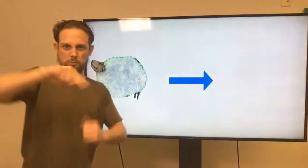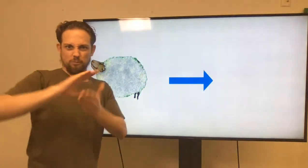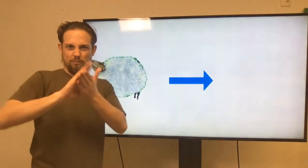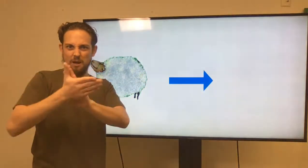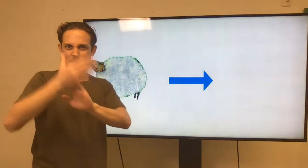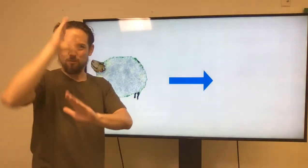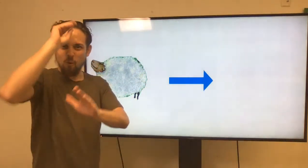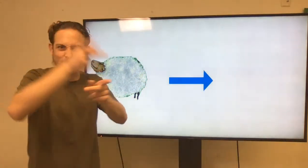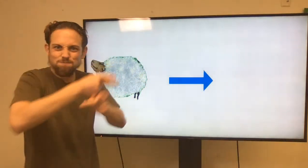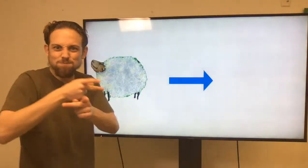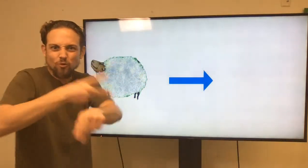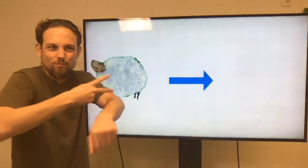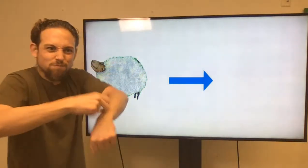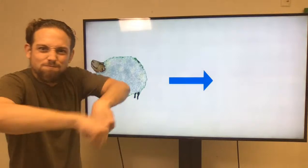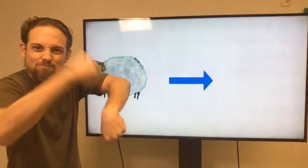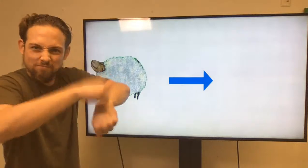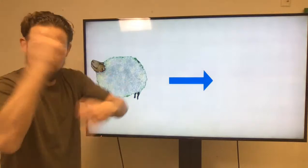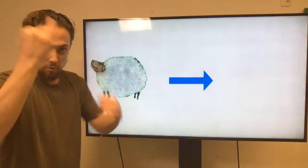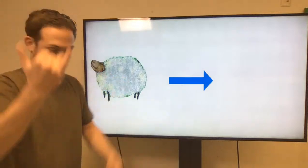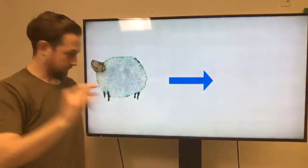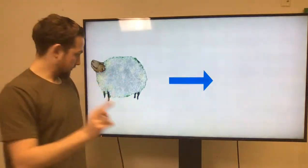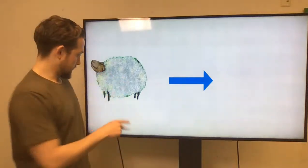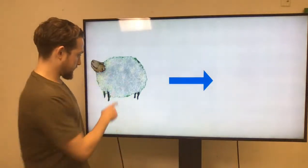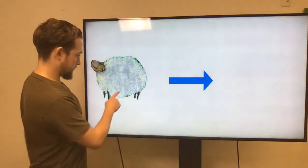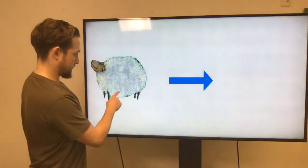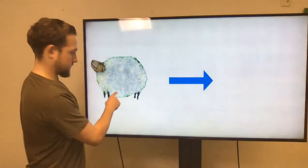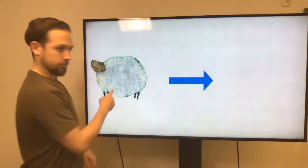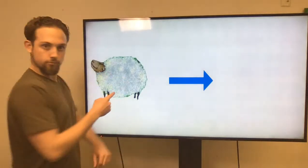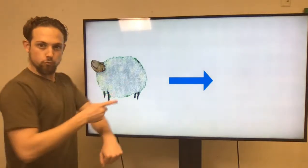Let's just imagine that we are the boy taking care of the sheep.